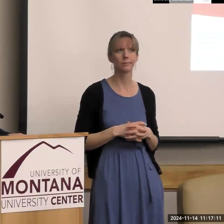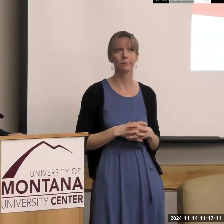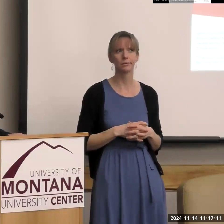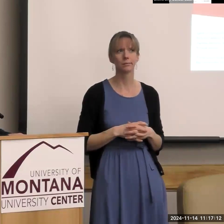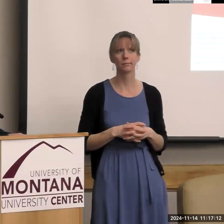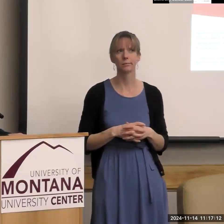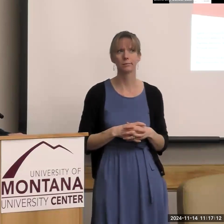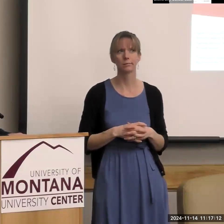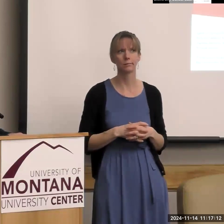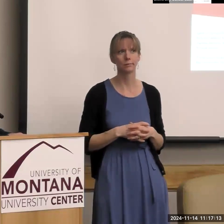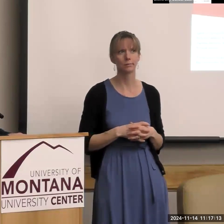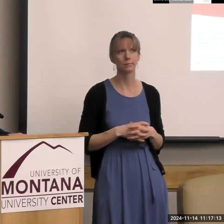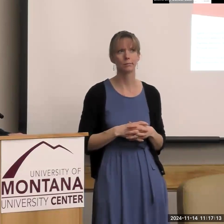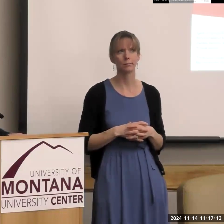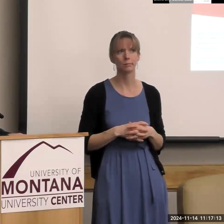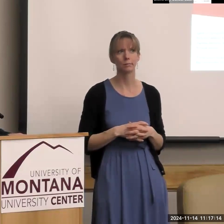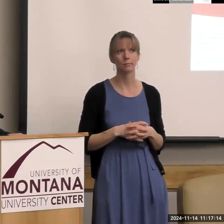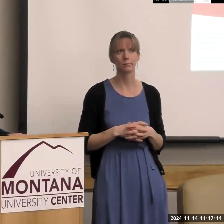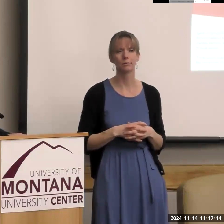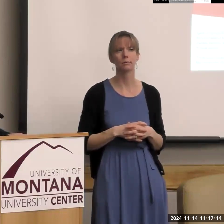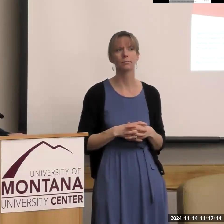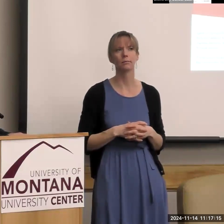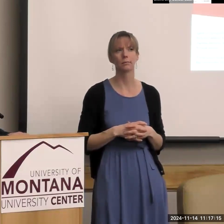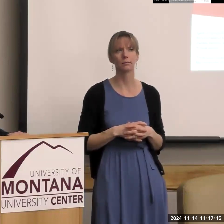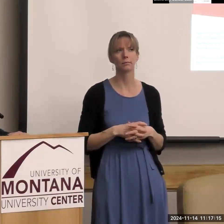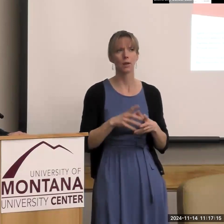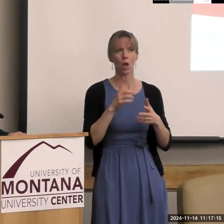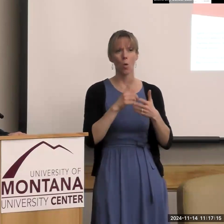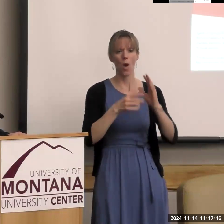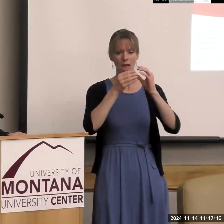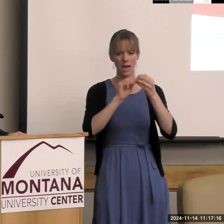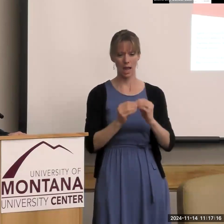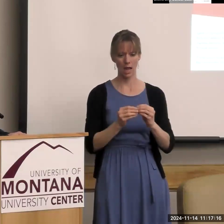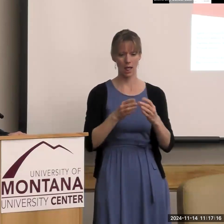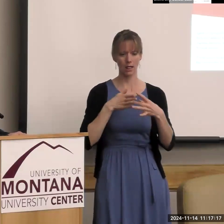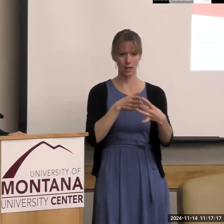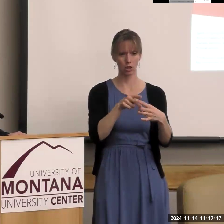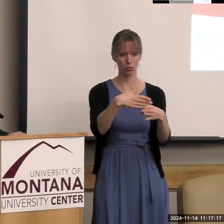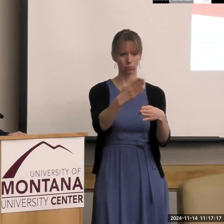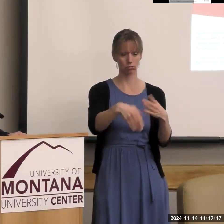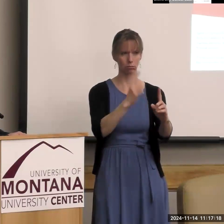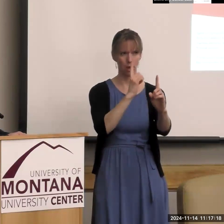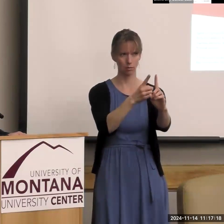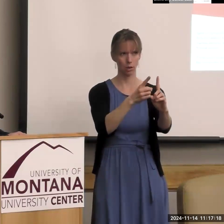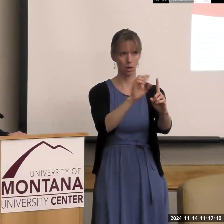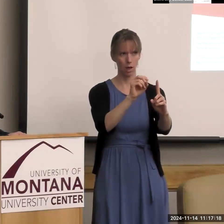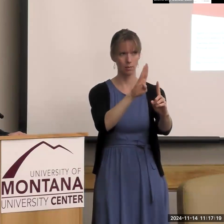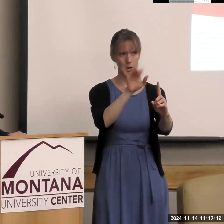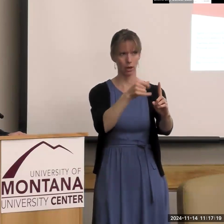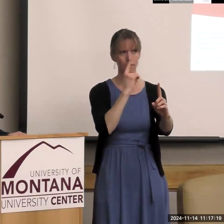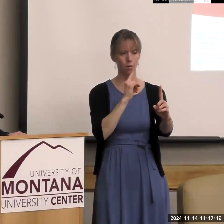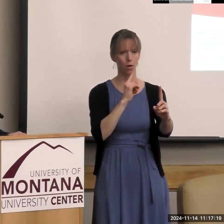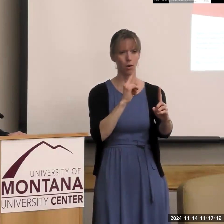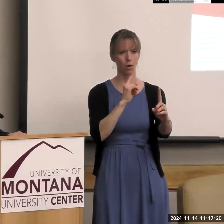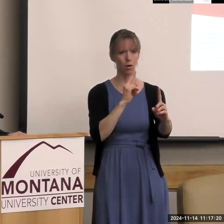data is leading to objectives in the community health improvement plan? So